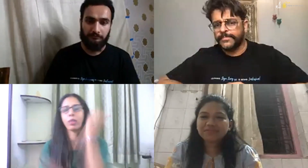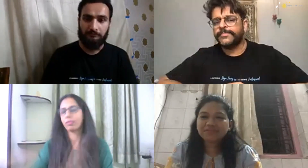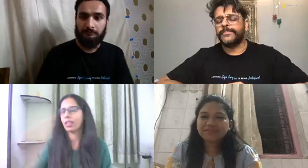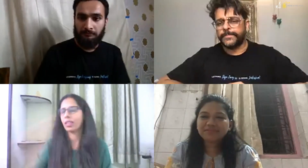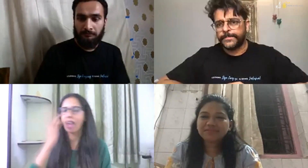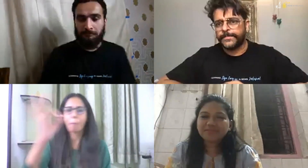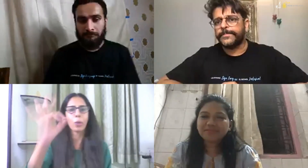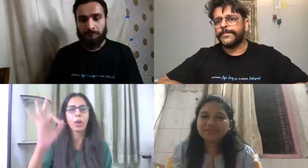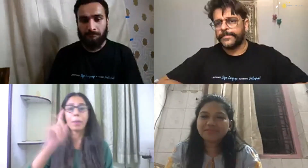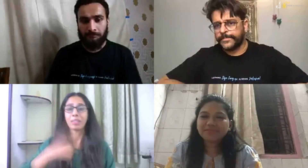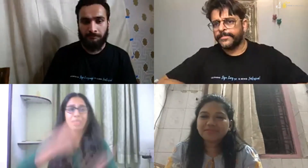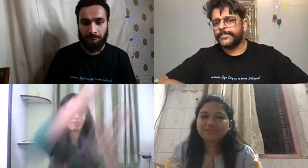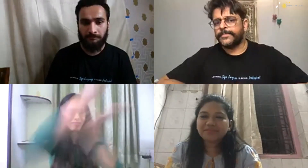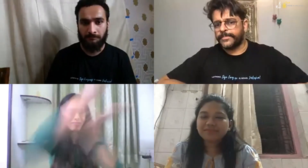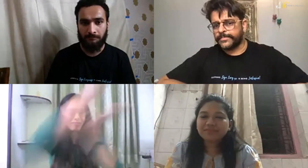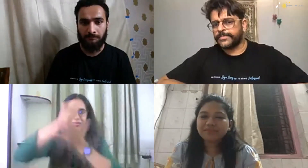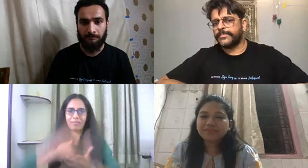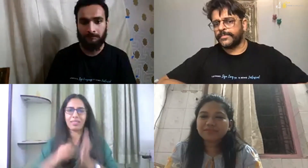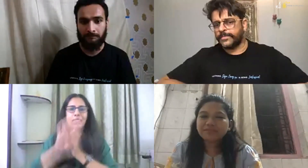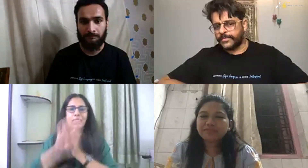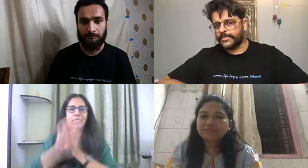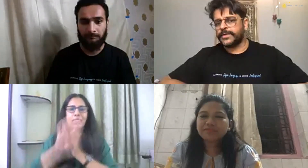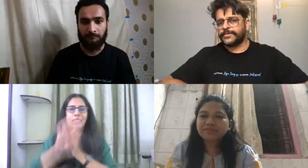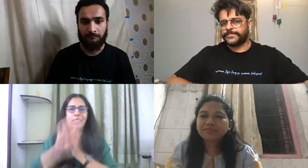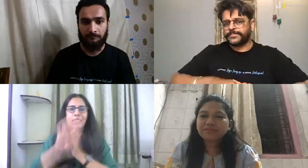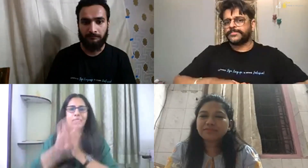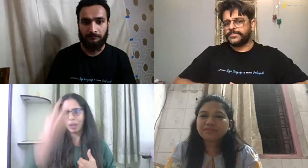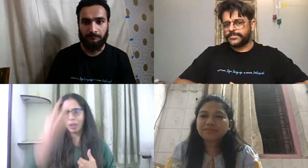person who are looking for the opportunities.